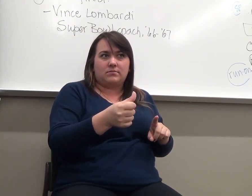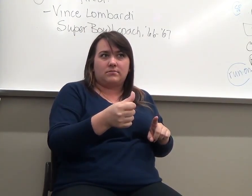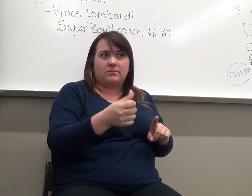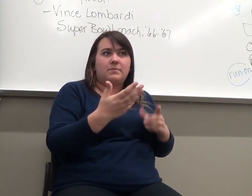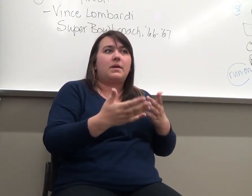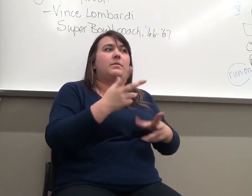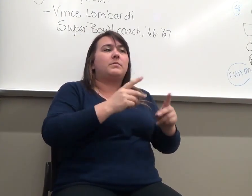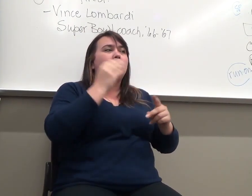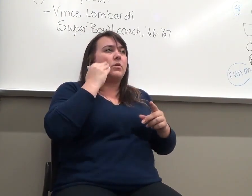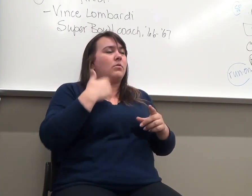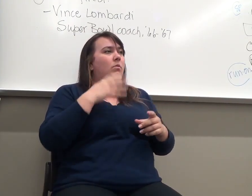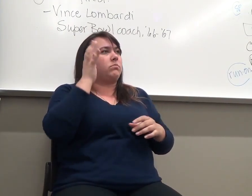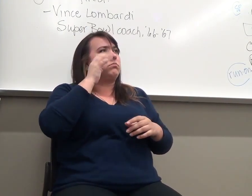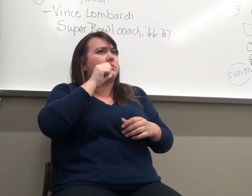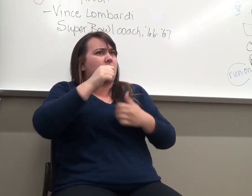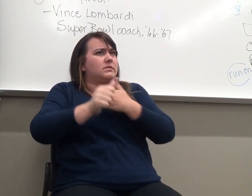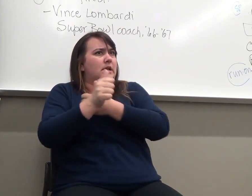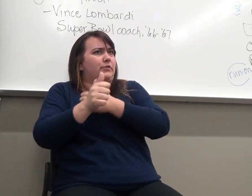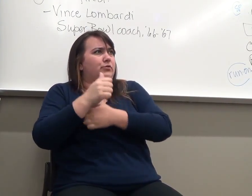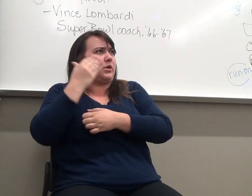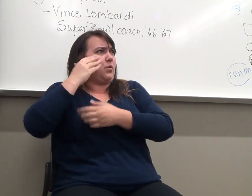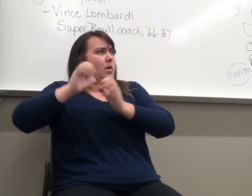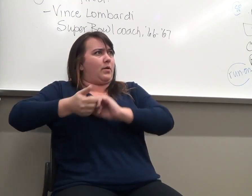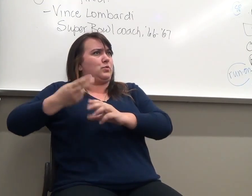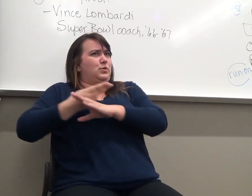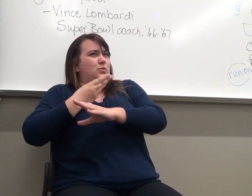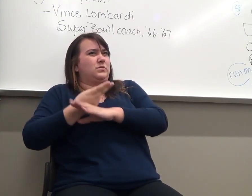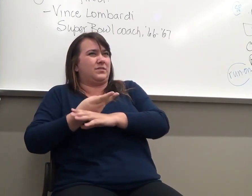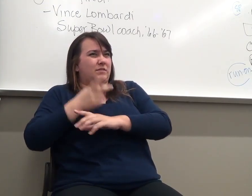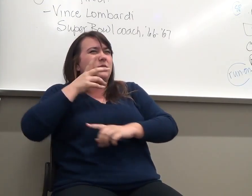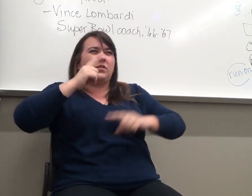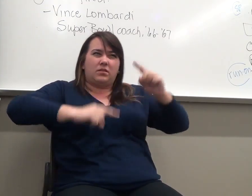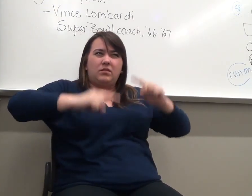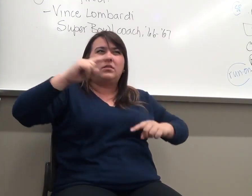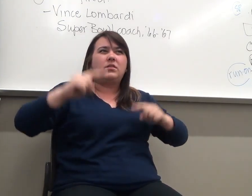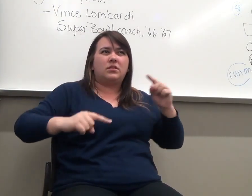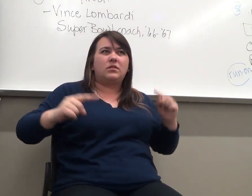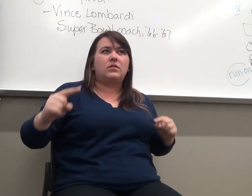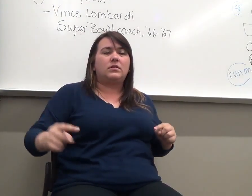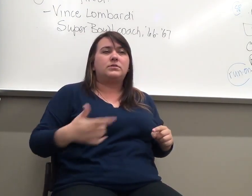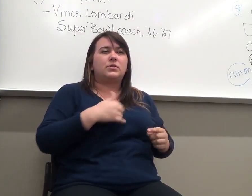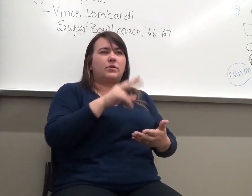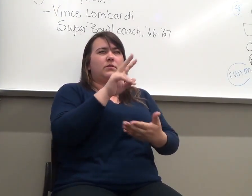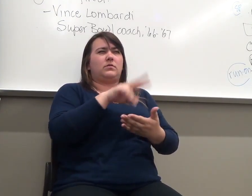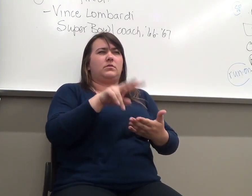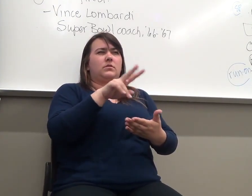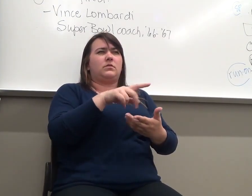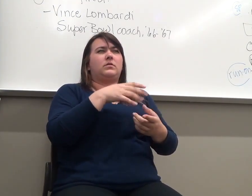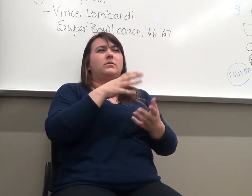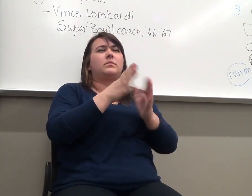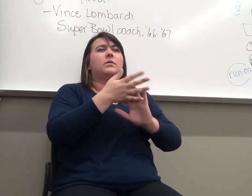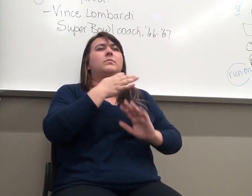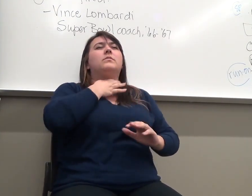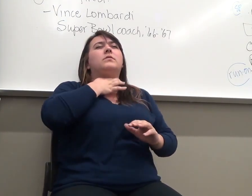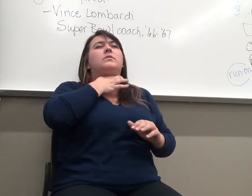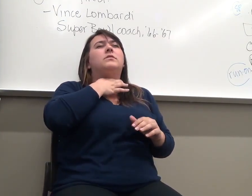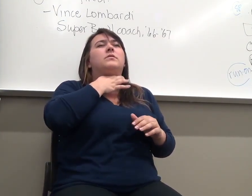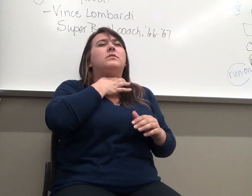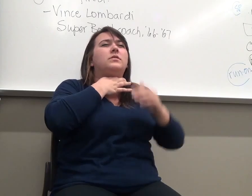dangerous. So this is what makes you kind of want to read this paper and say,